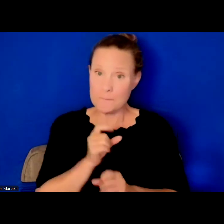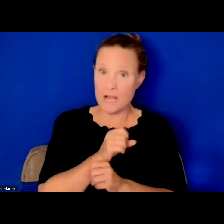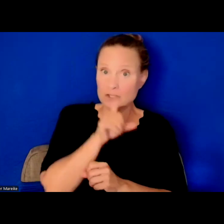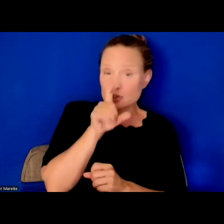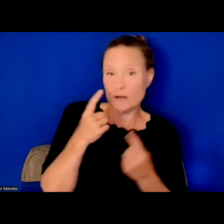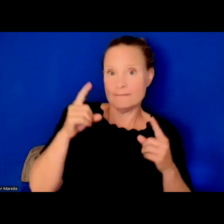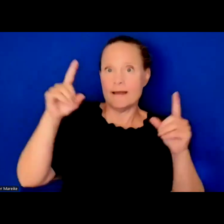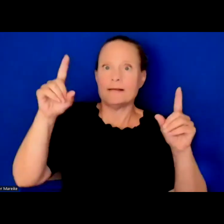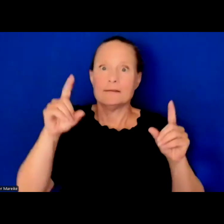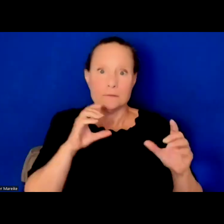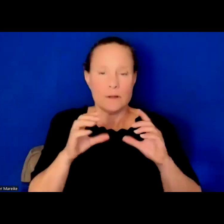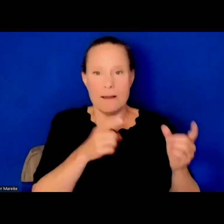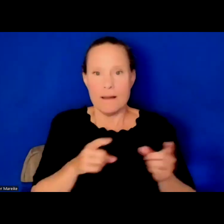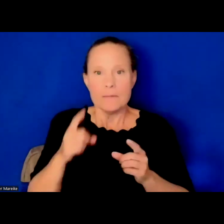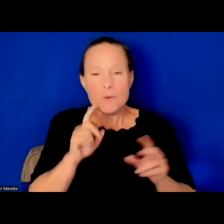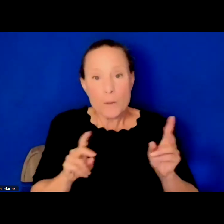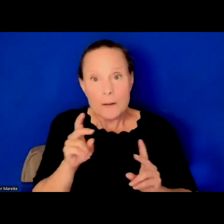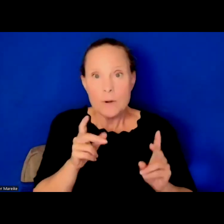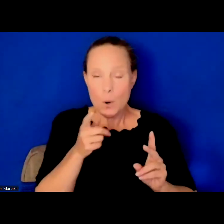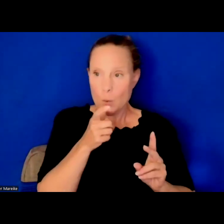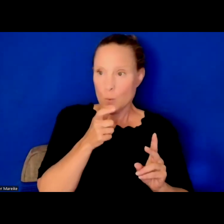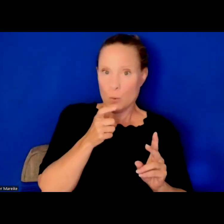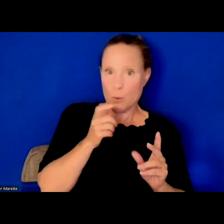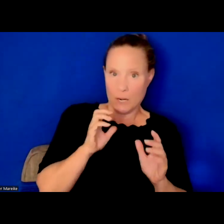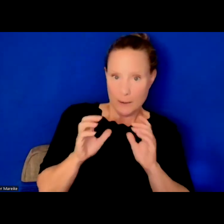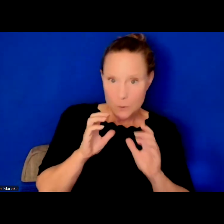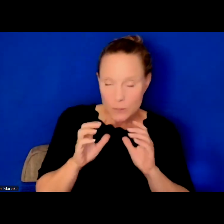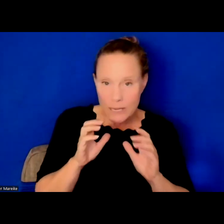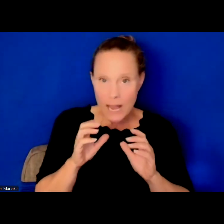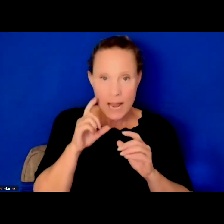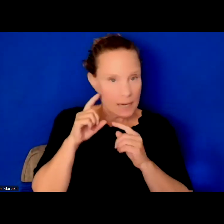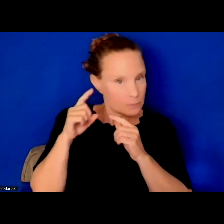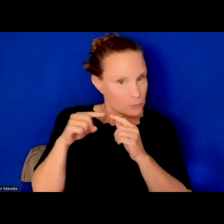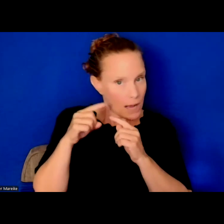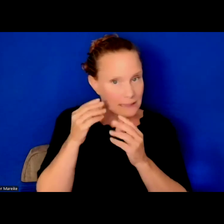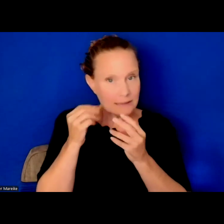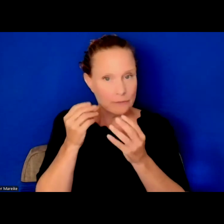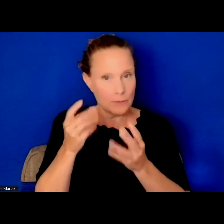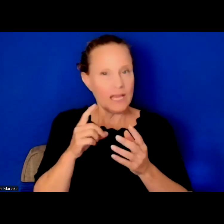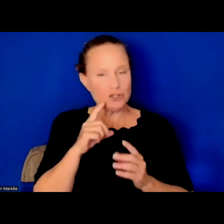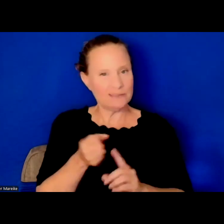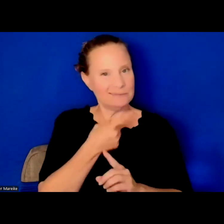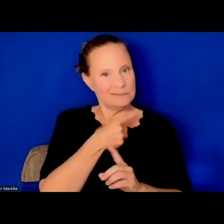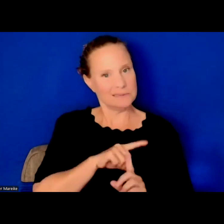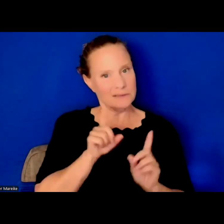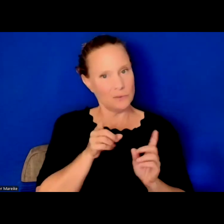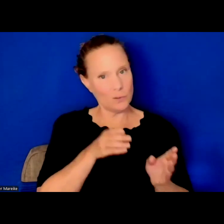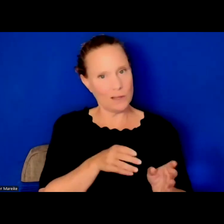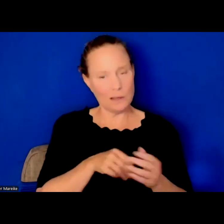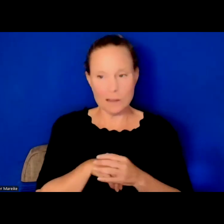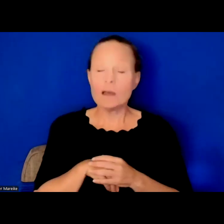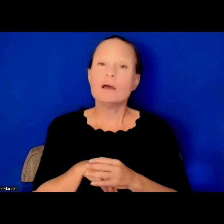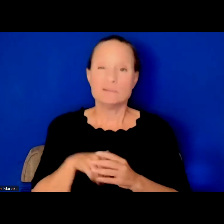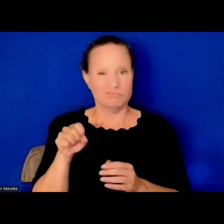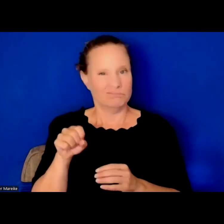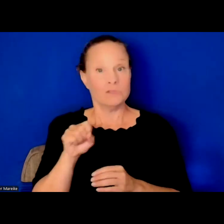effective communication for people who communicate and process information differently. Yeah, the social care networks